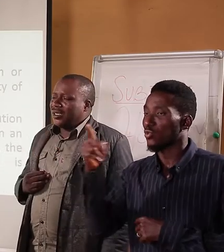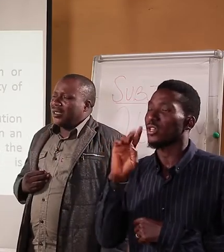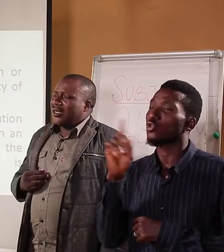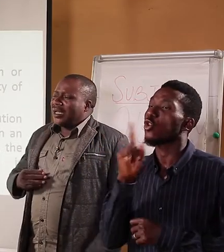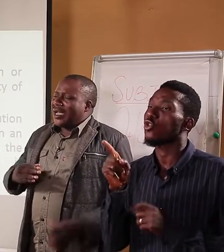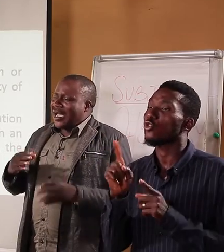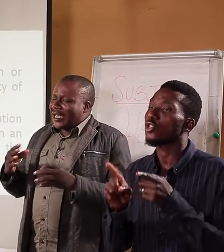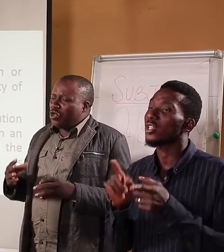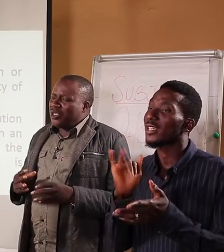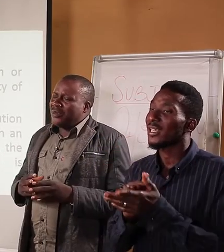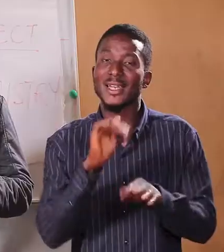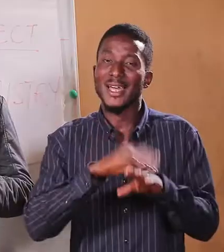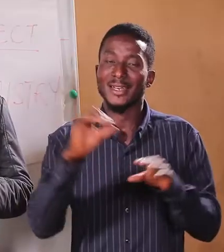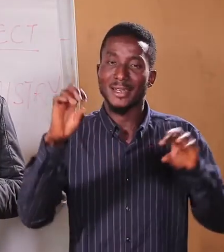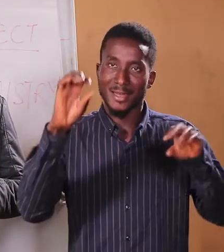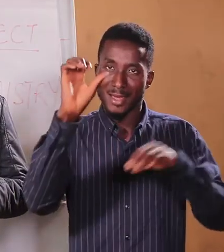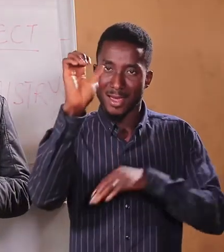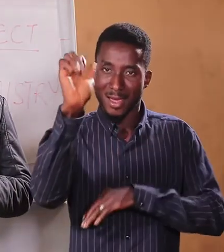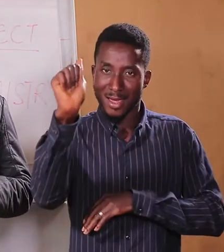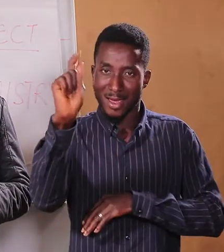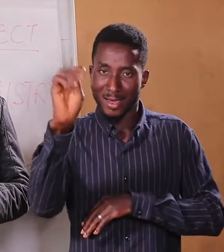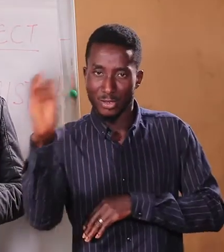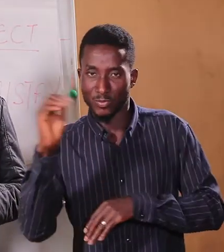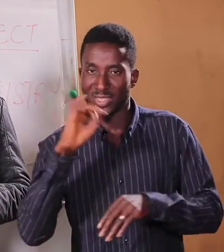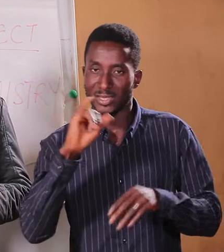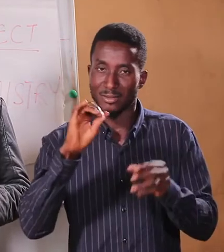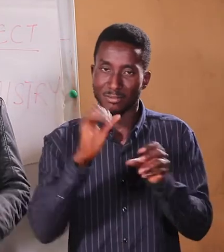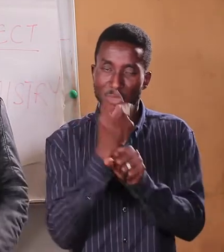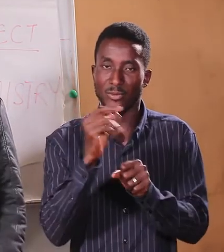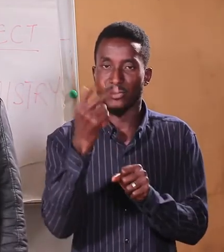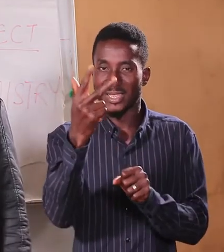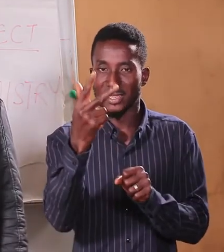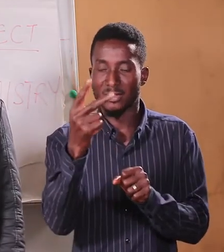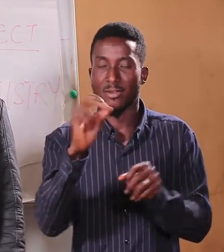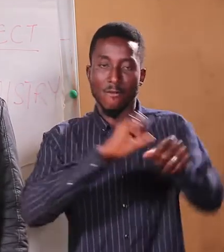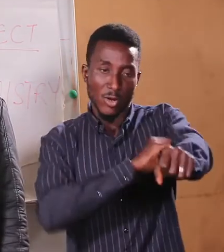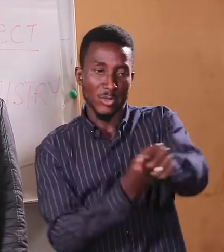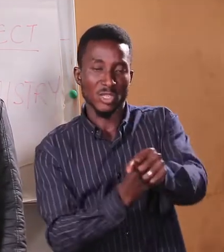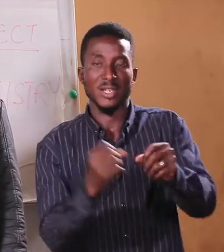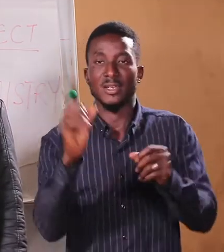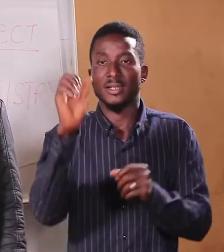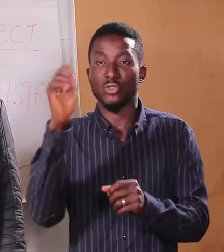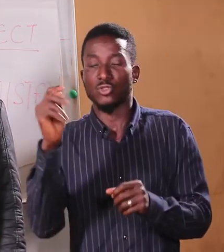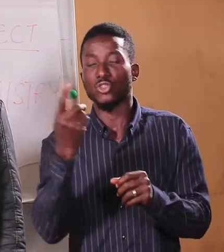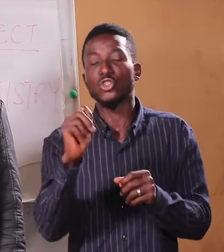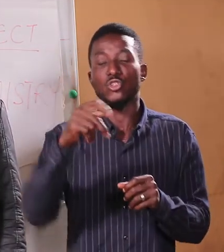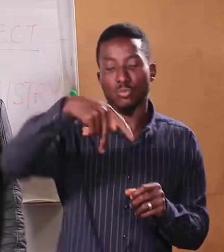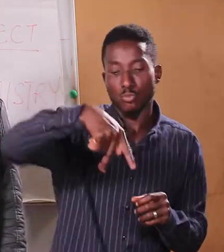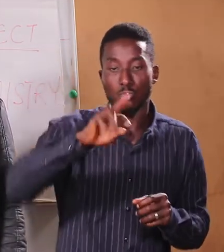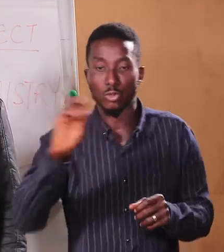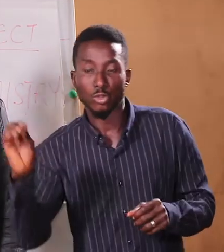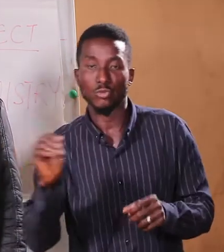that an atom is made out of three fundamental particles. These particles consist of the proton, neutron,